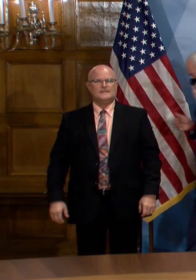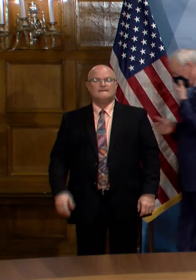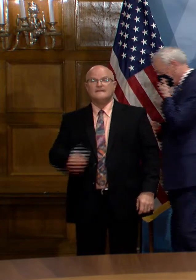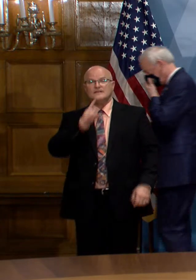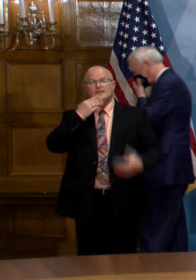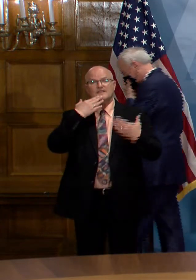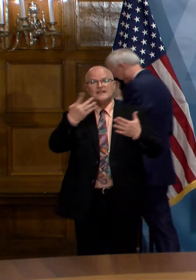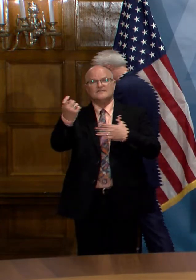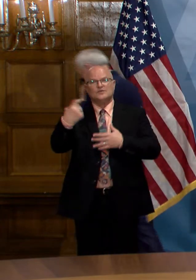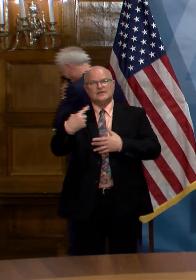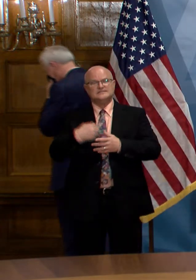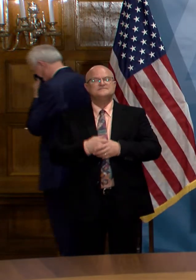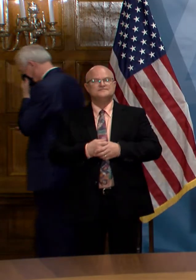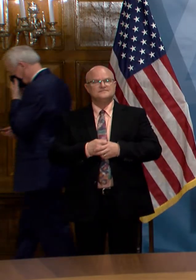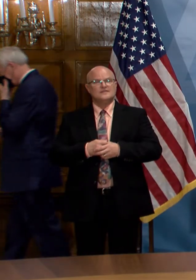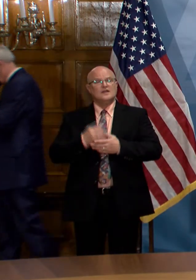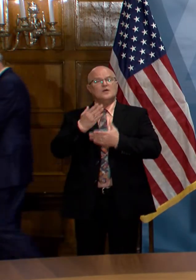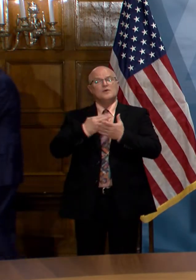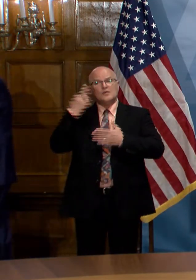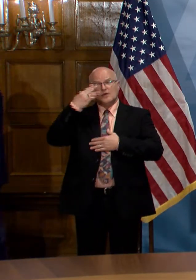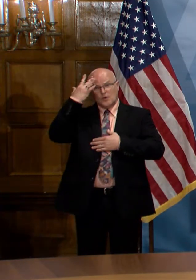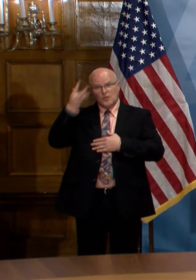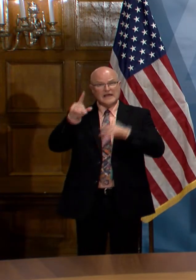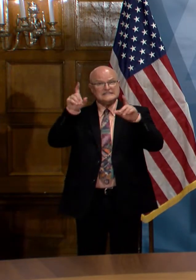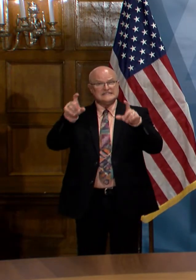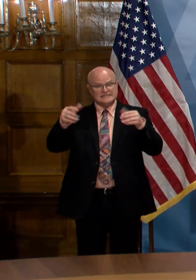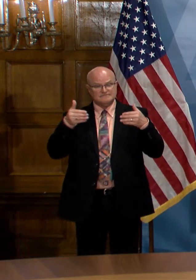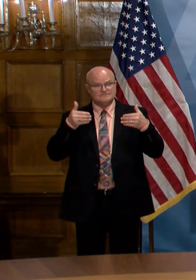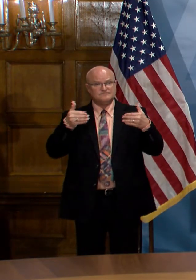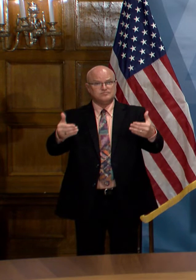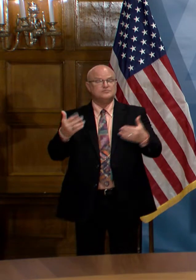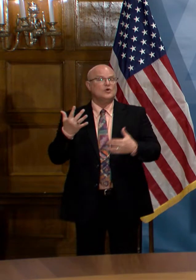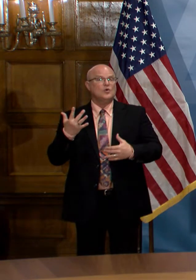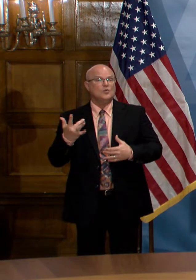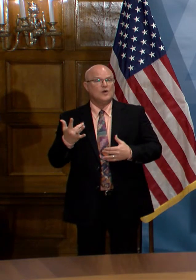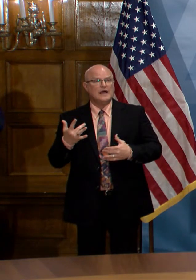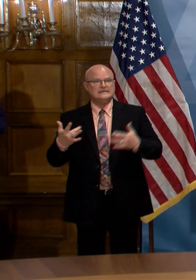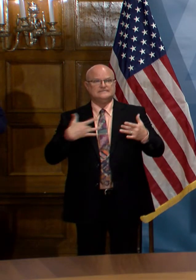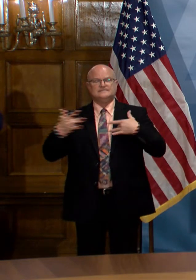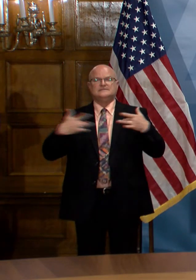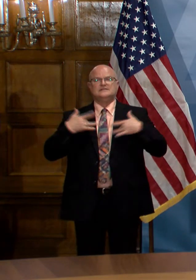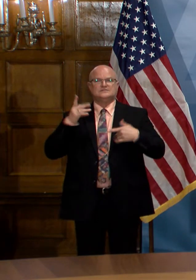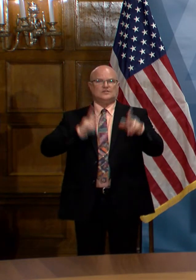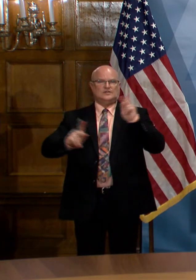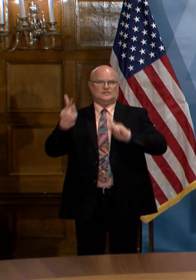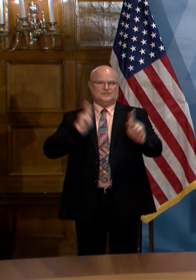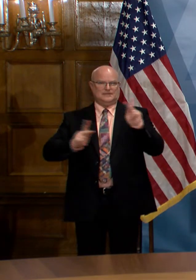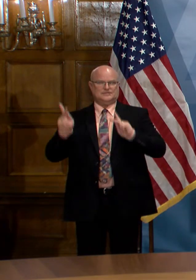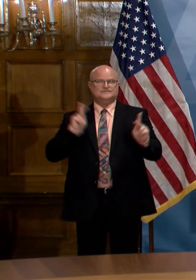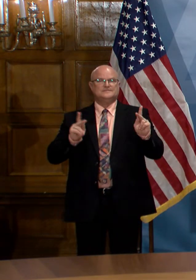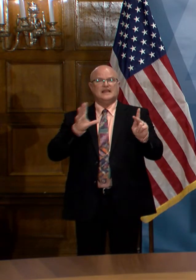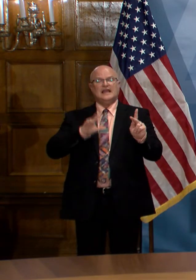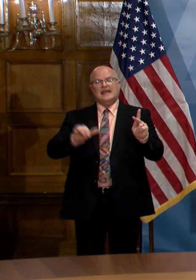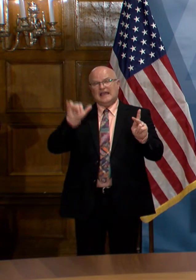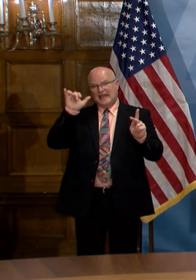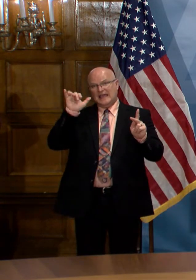Sure, thank you for that question. Part of the reason that testing goes forward is because there's concern in the public. And so that